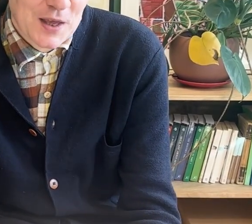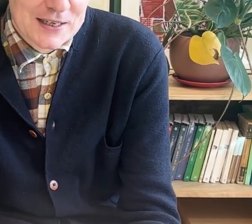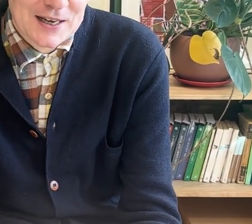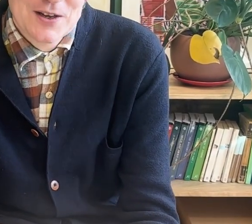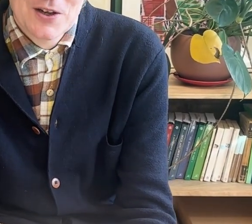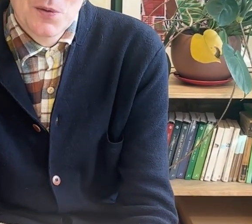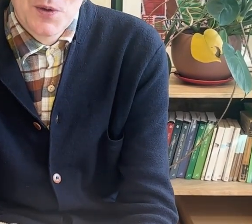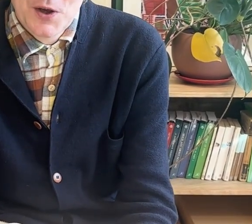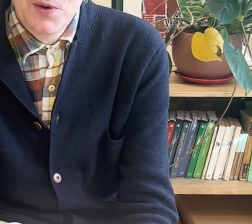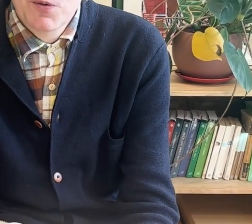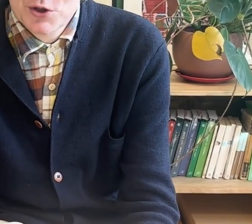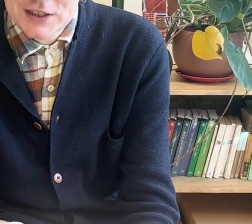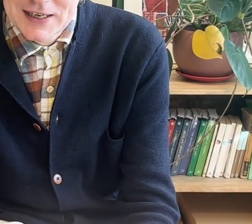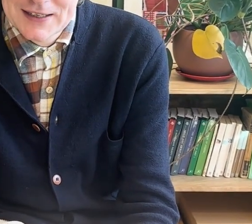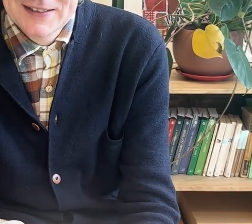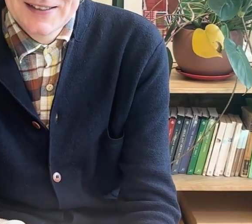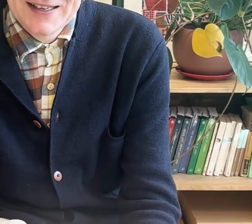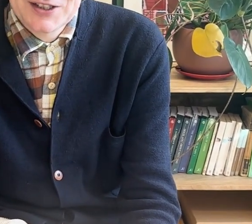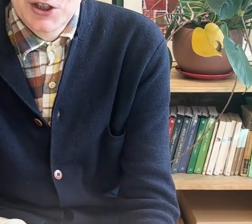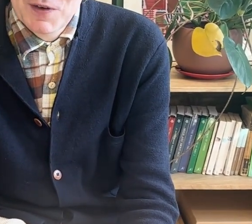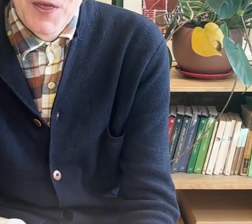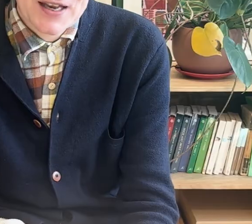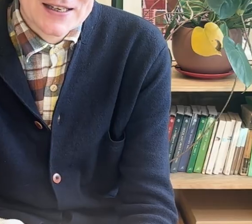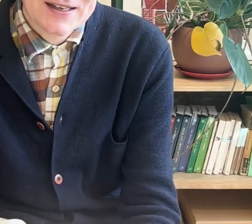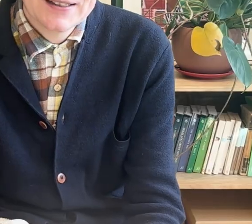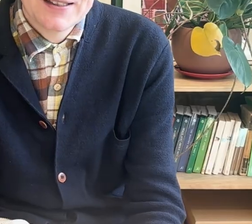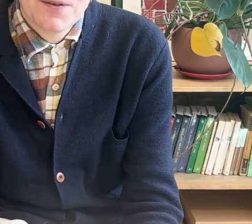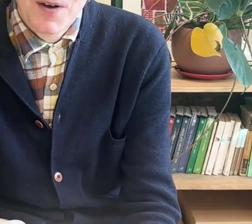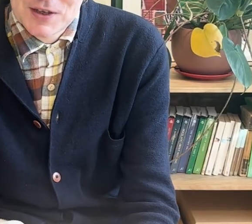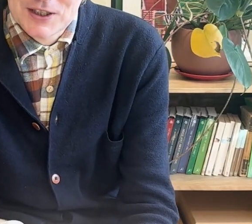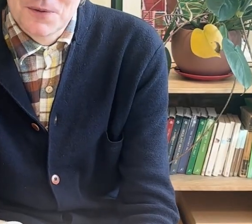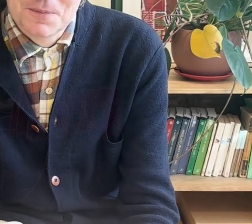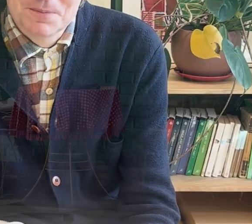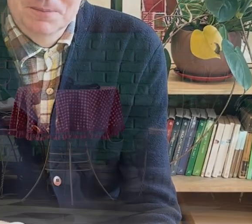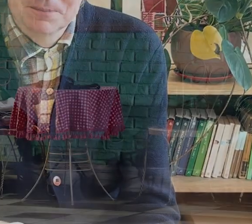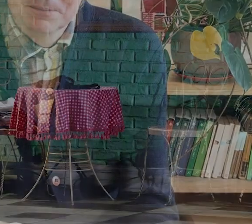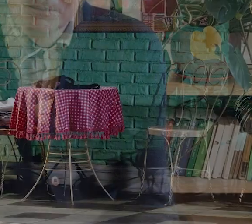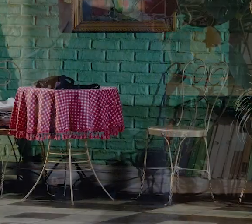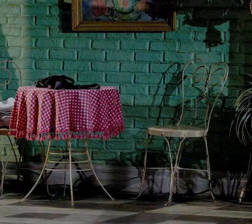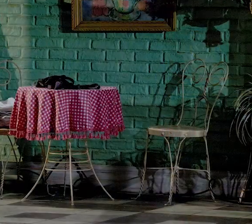piece of theatre with you in Rochester at the Geva Theatre very soon.